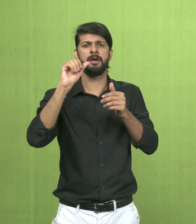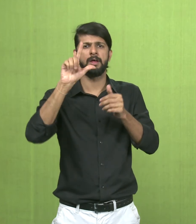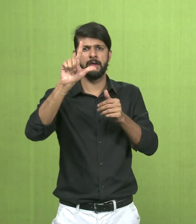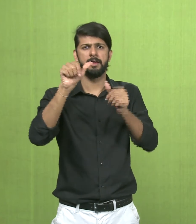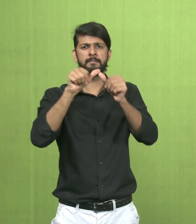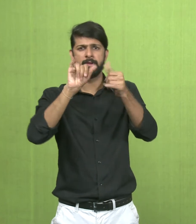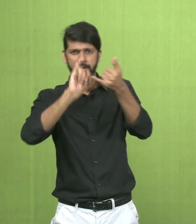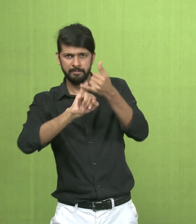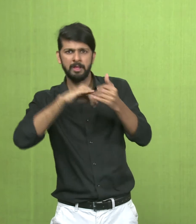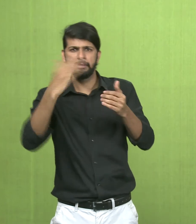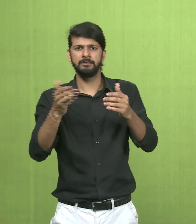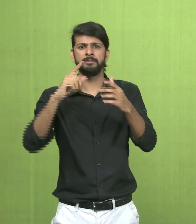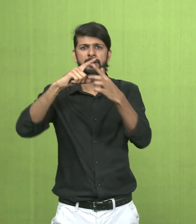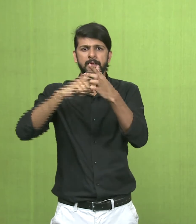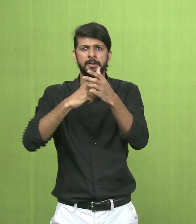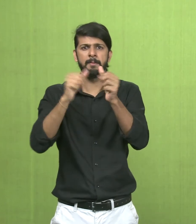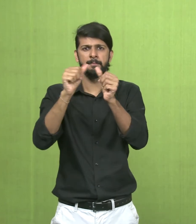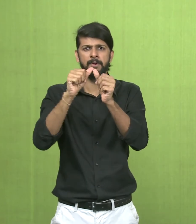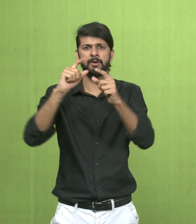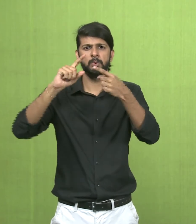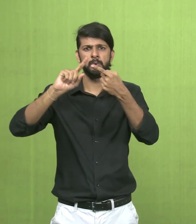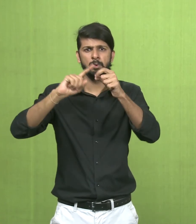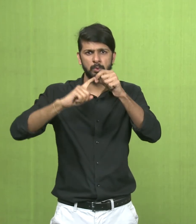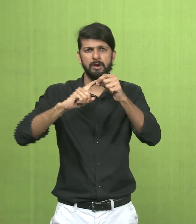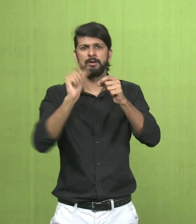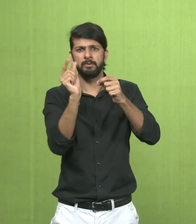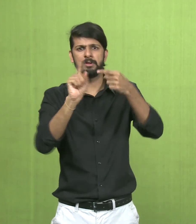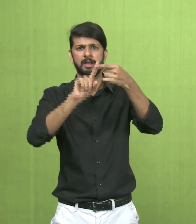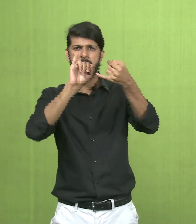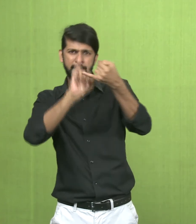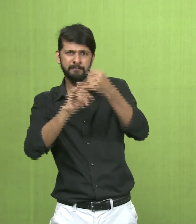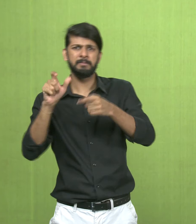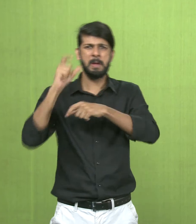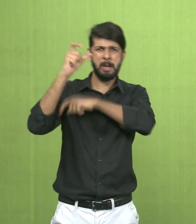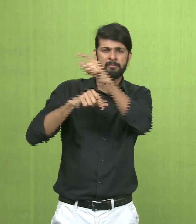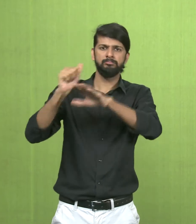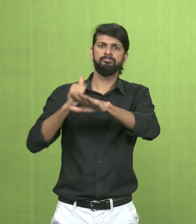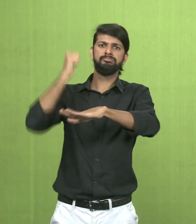a person called Nicolas Jacques